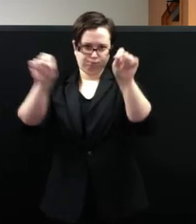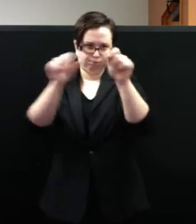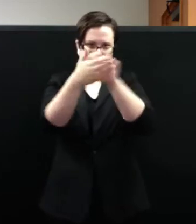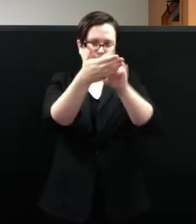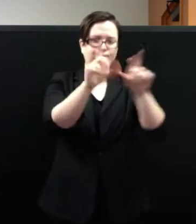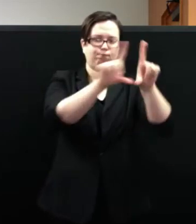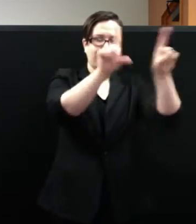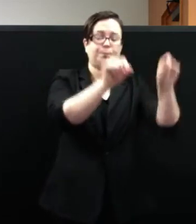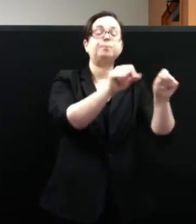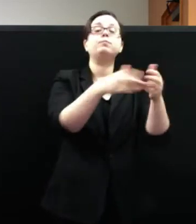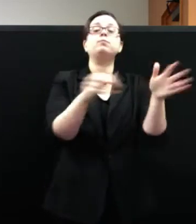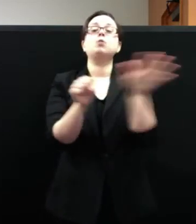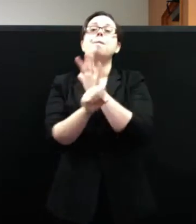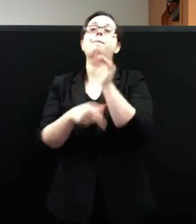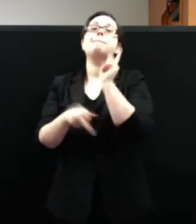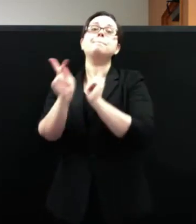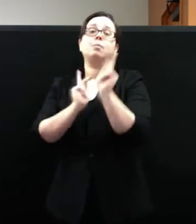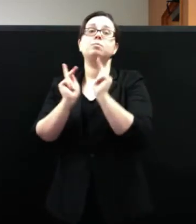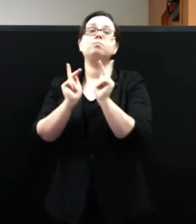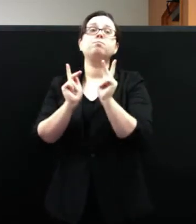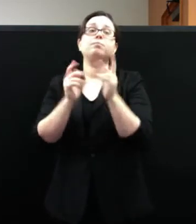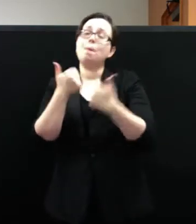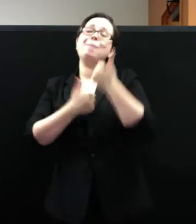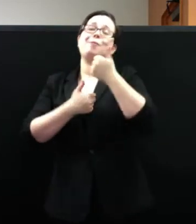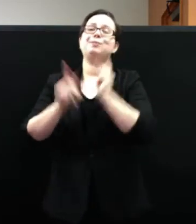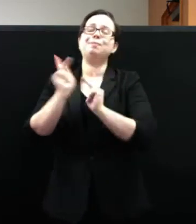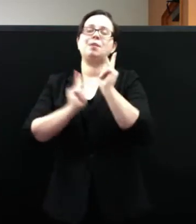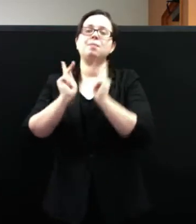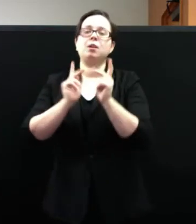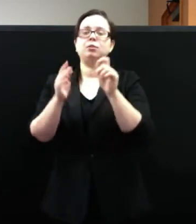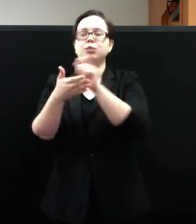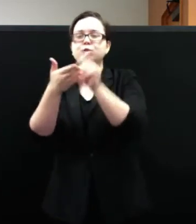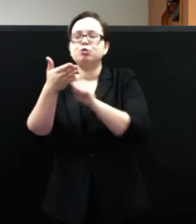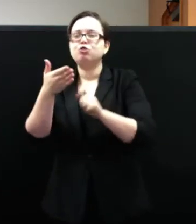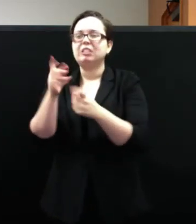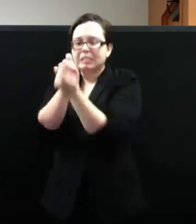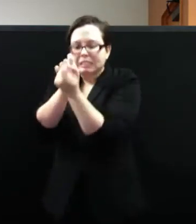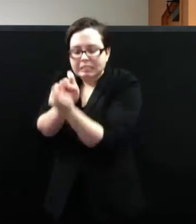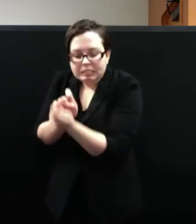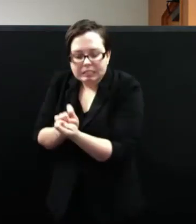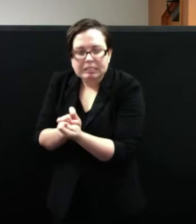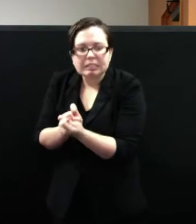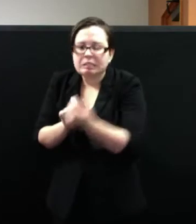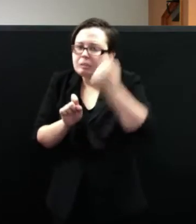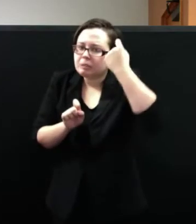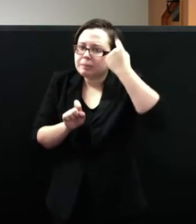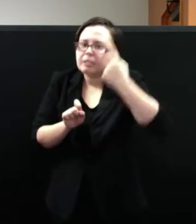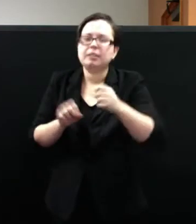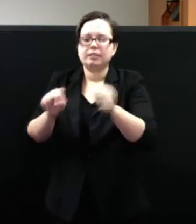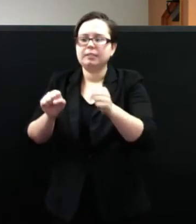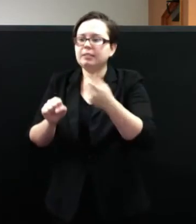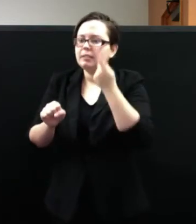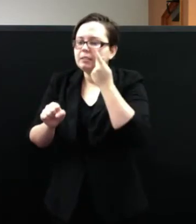most people tend to draw clear, more detailed, and more logical notes. You can see the step-by-step analysis that